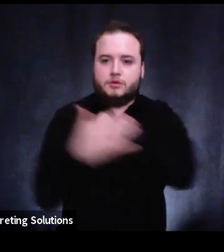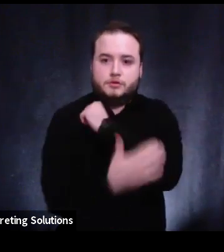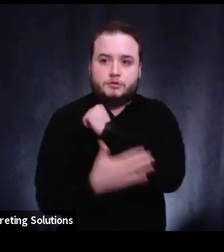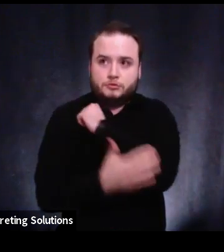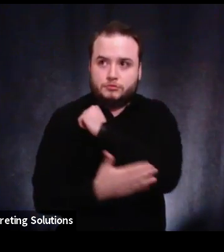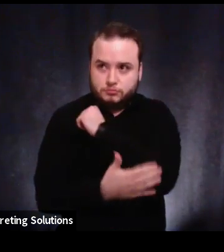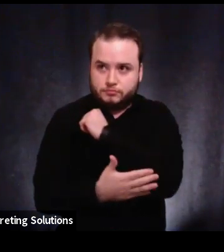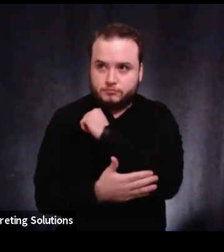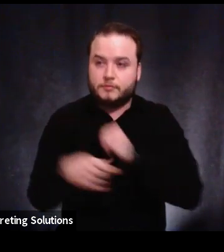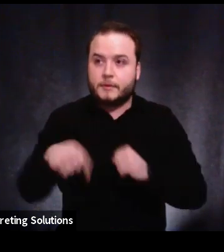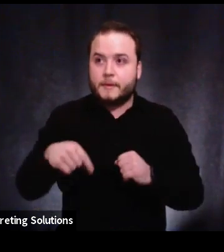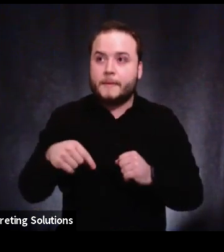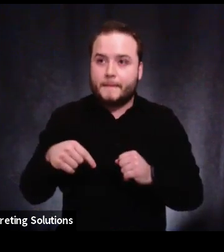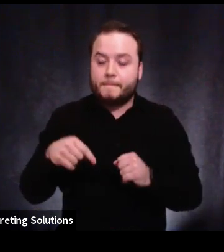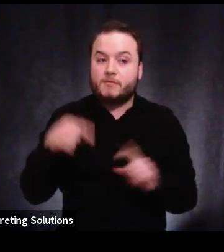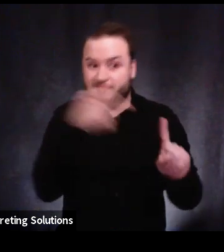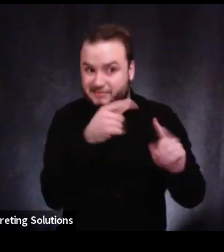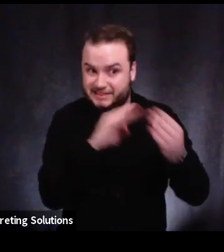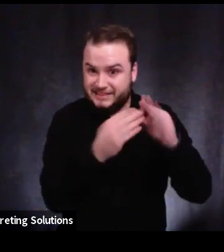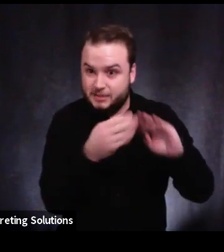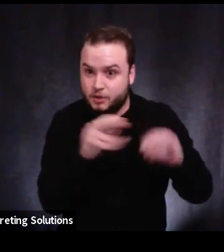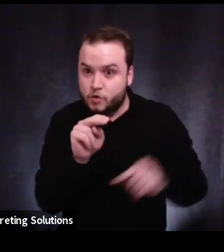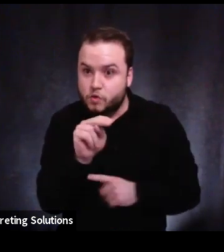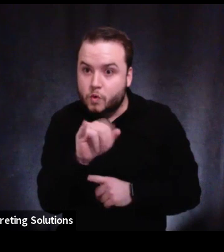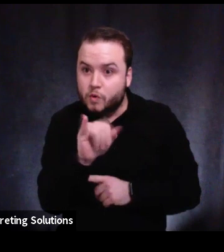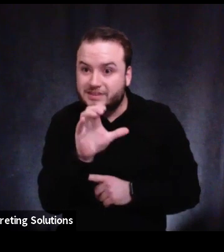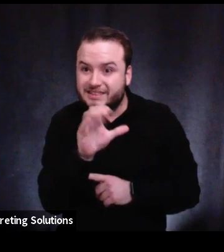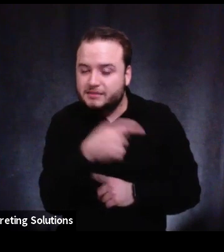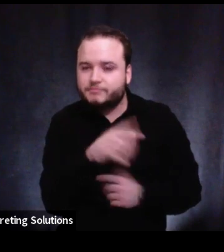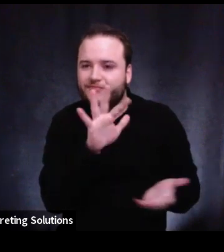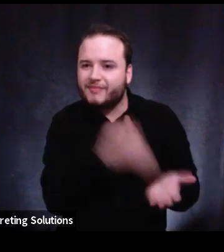in Minnesota, we have now a total of